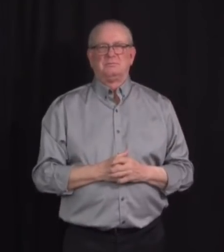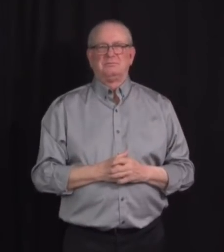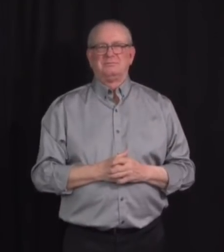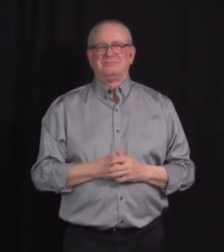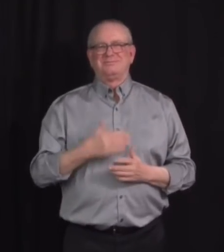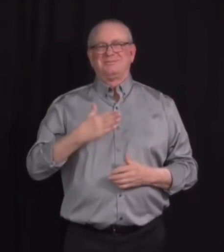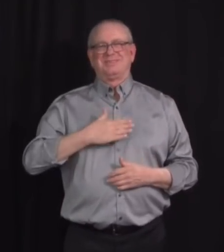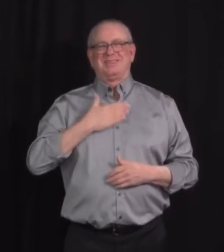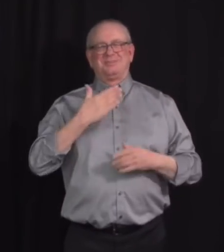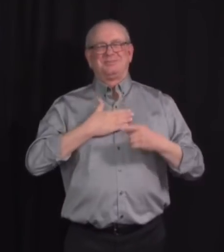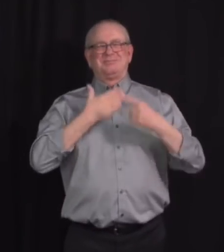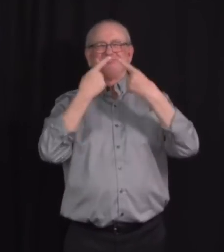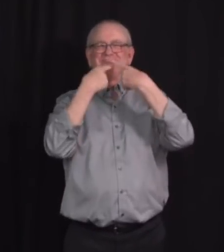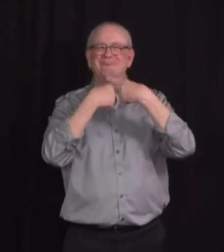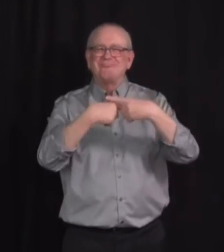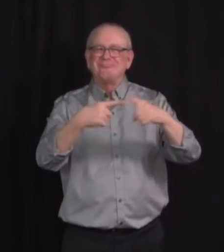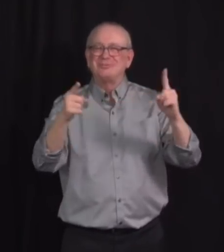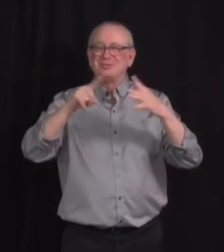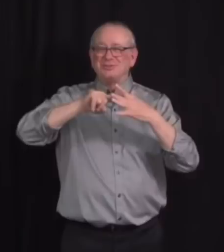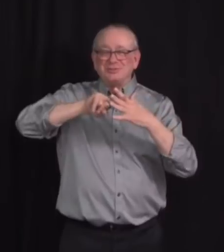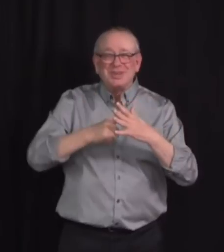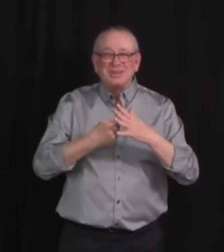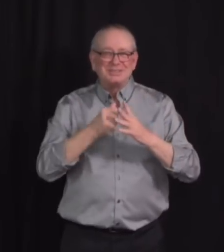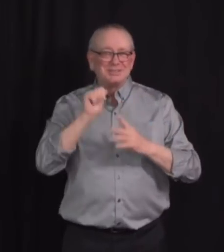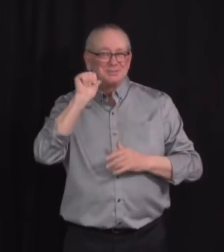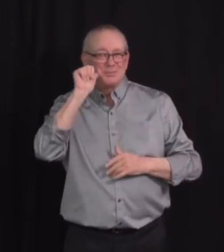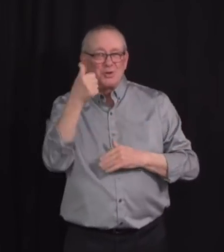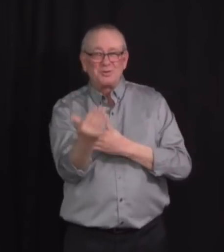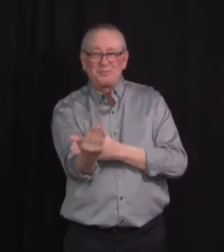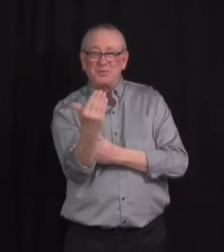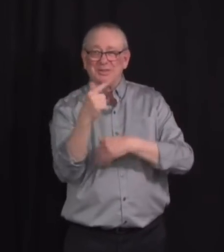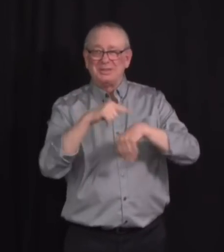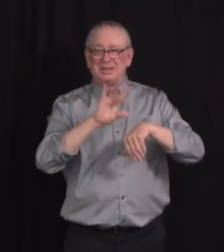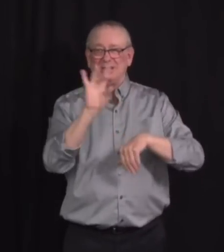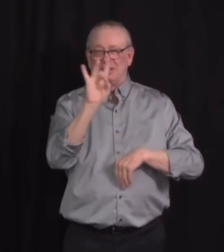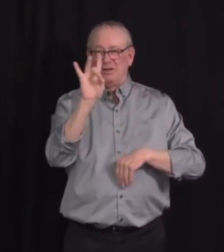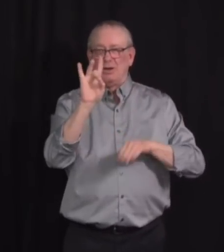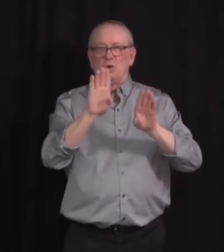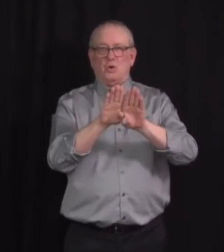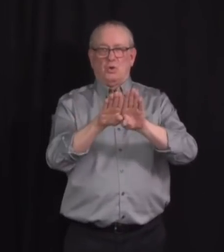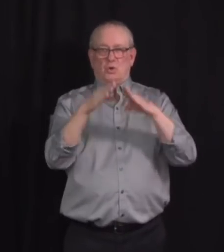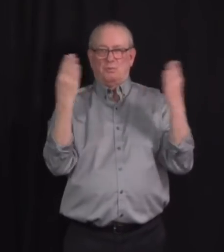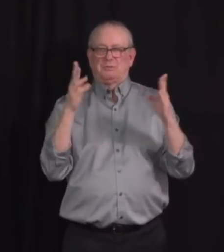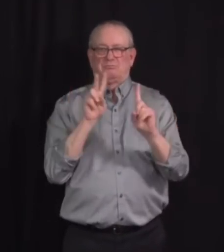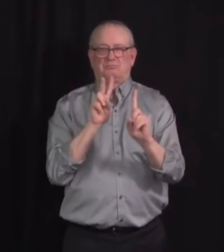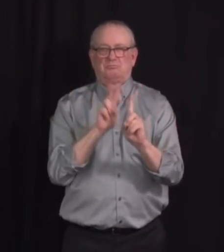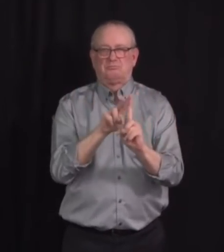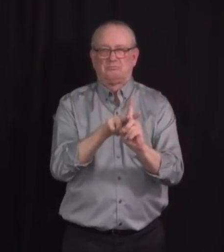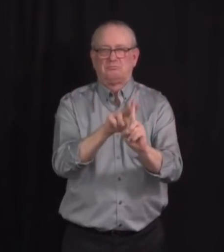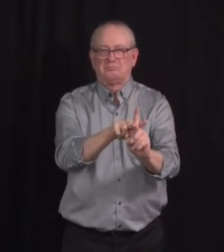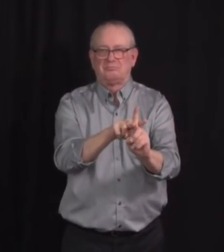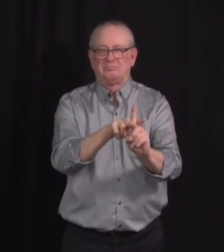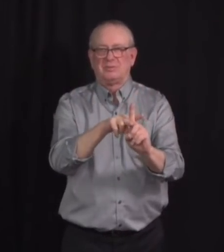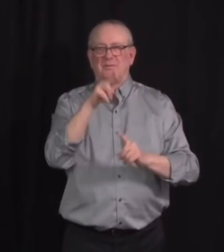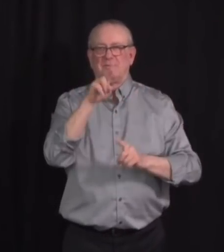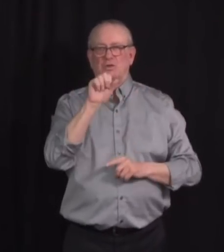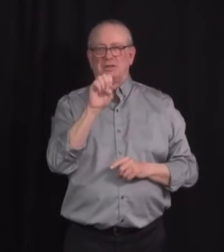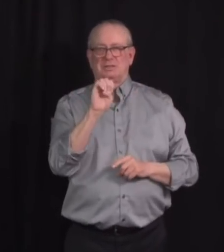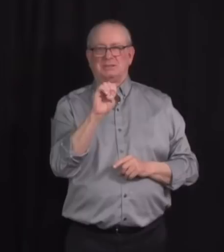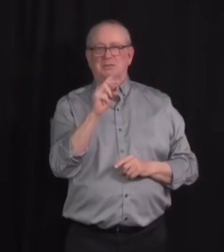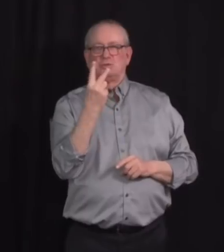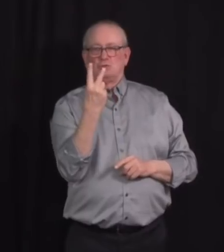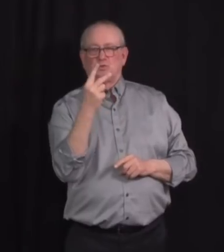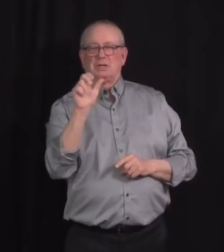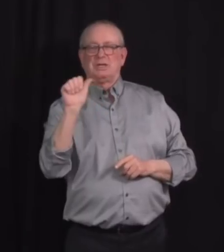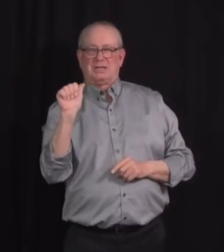morning at 8:00 a.m., AHS will open booking to all remaining birth years in Phase 2A. The